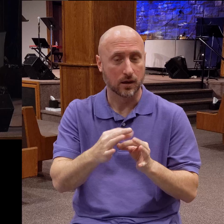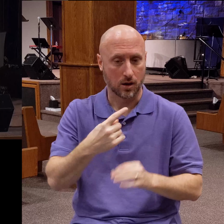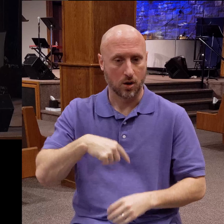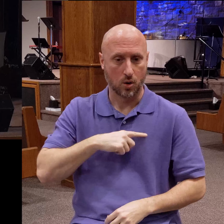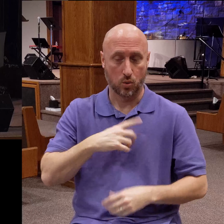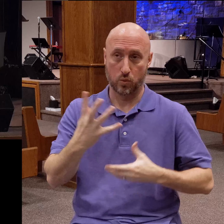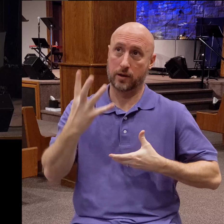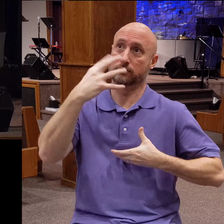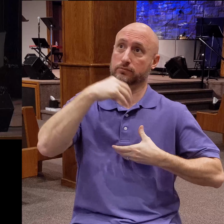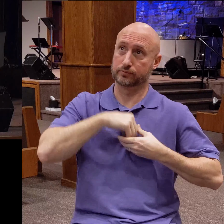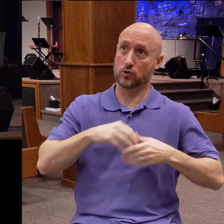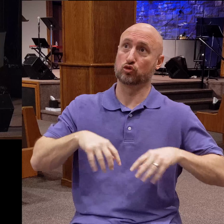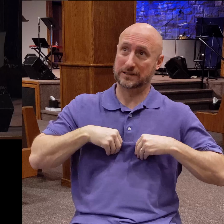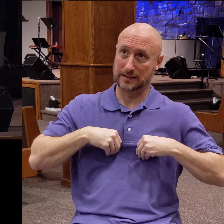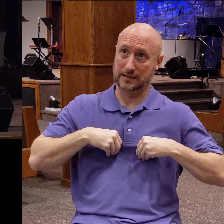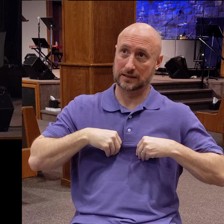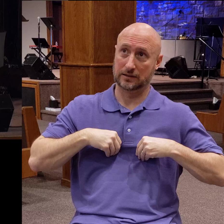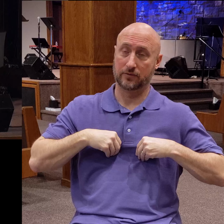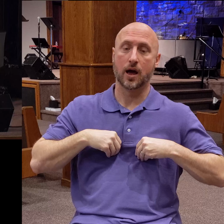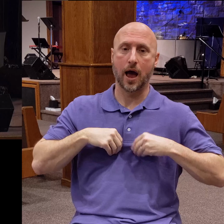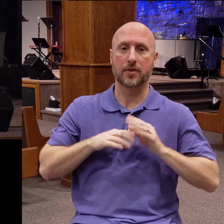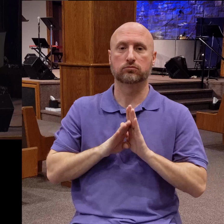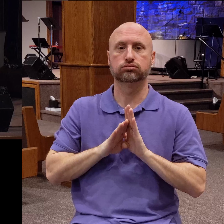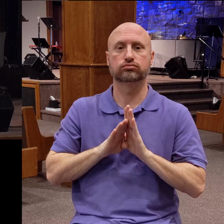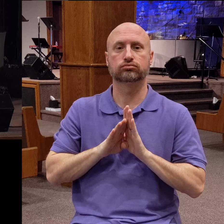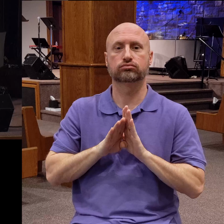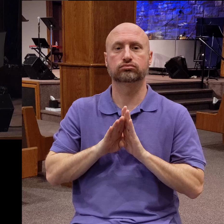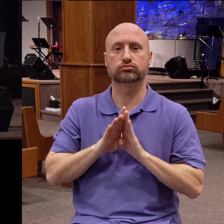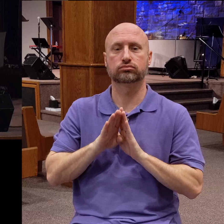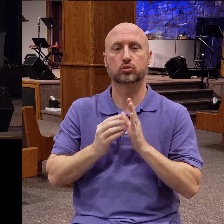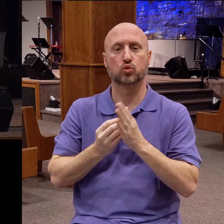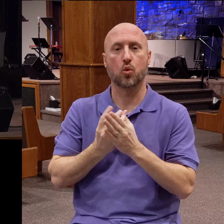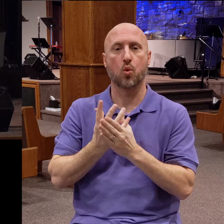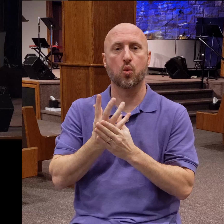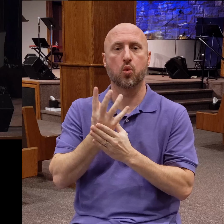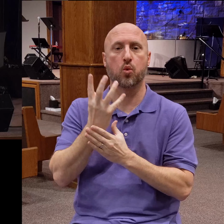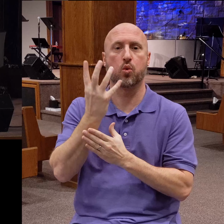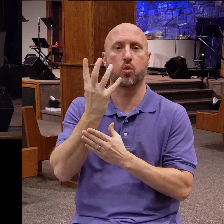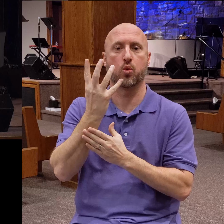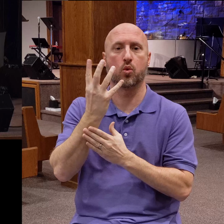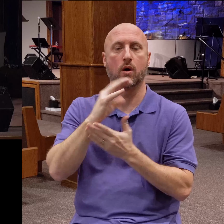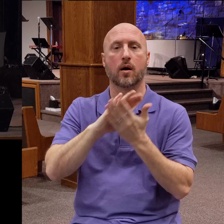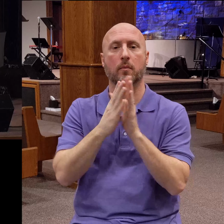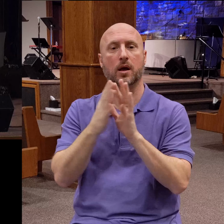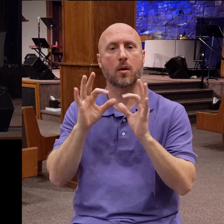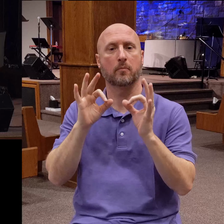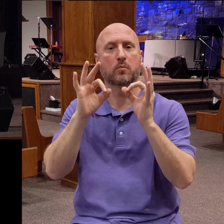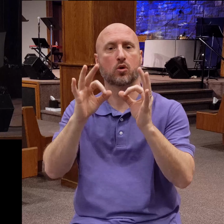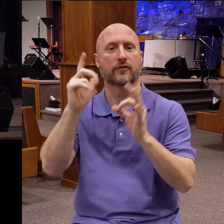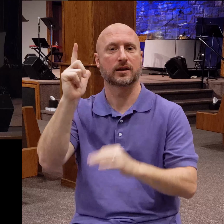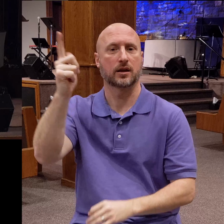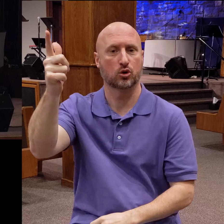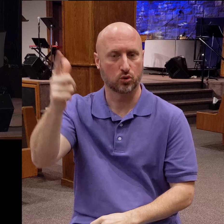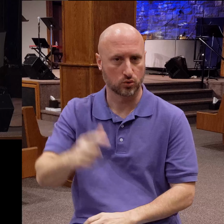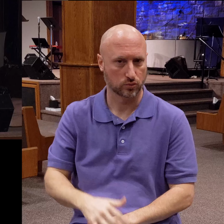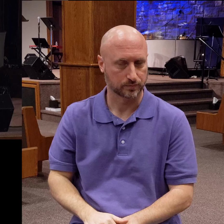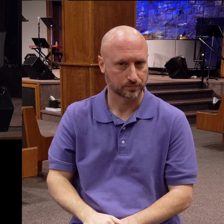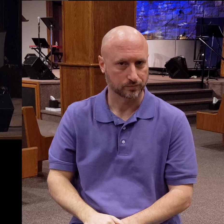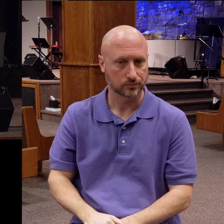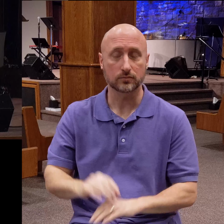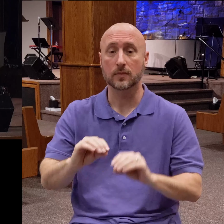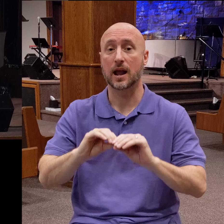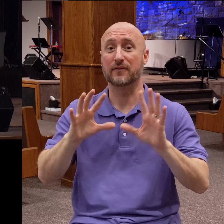to, and then faith is something that progresses, and it grows, and we're perfected in. So